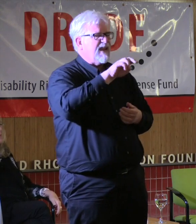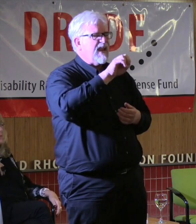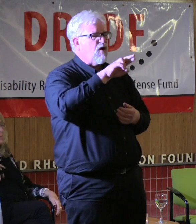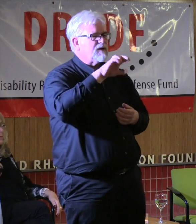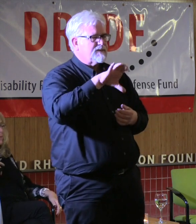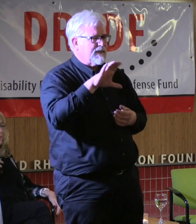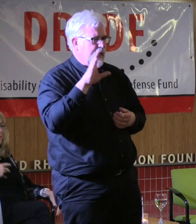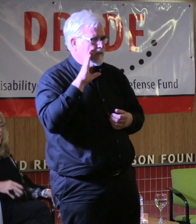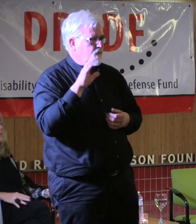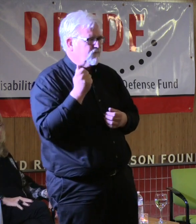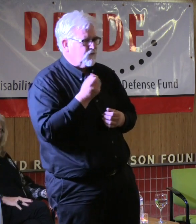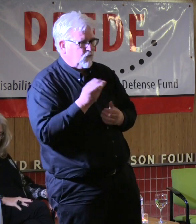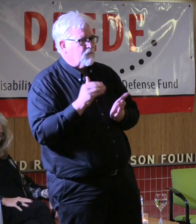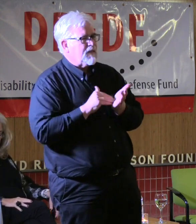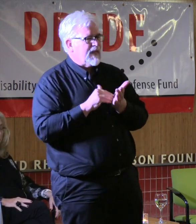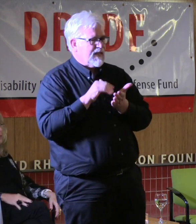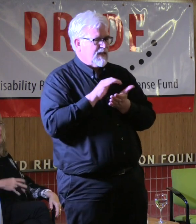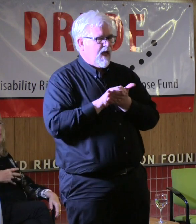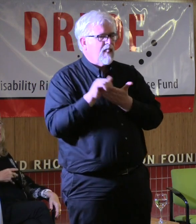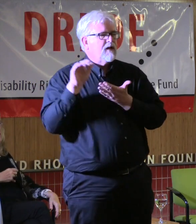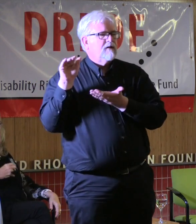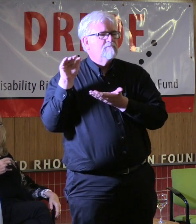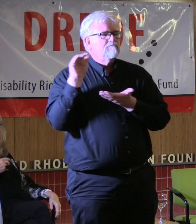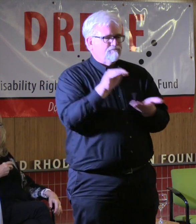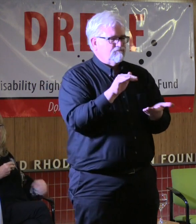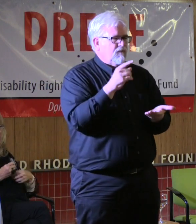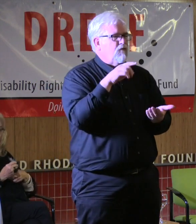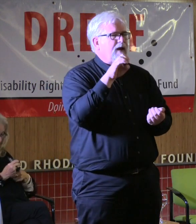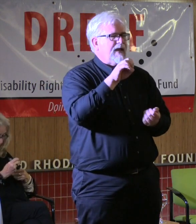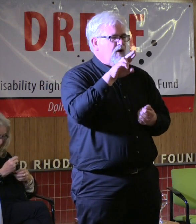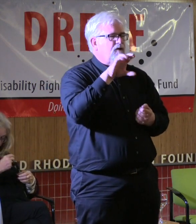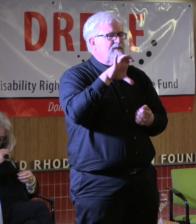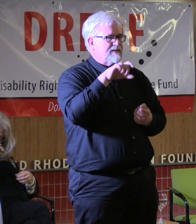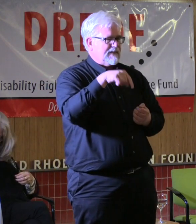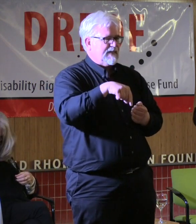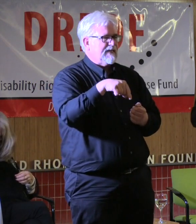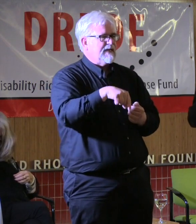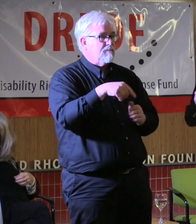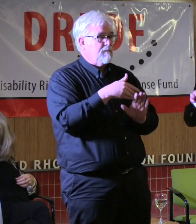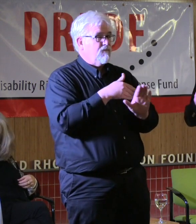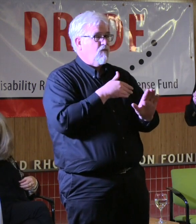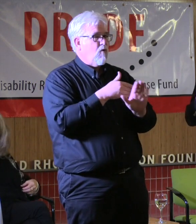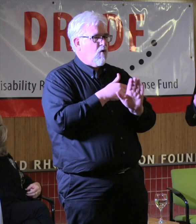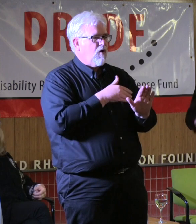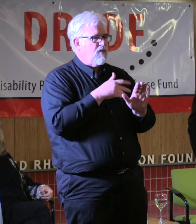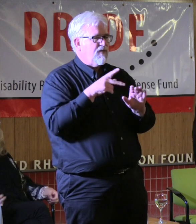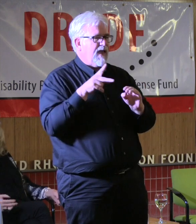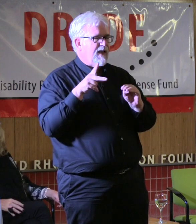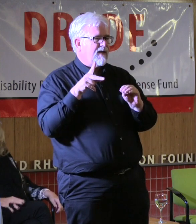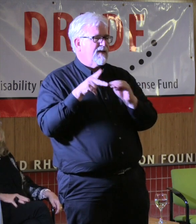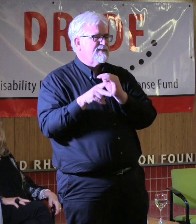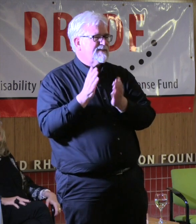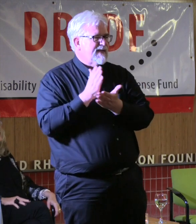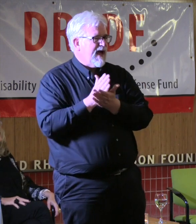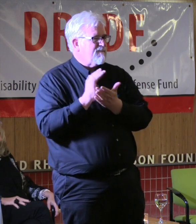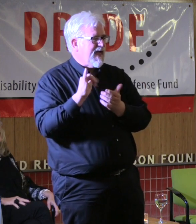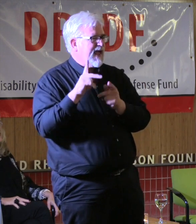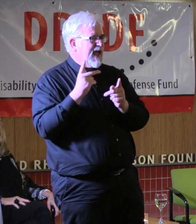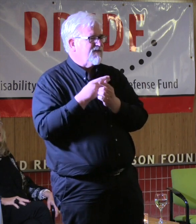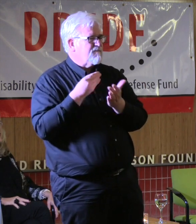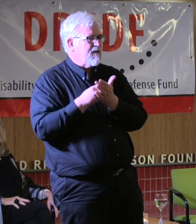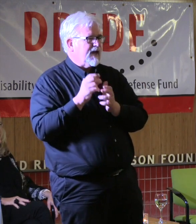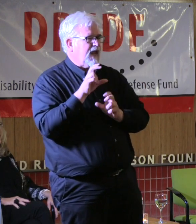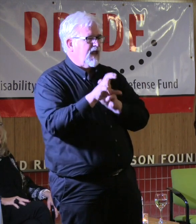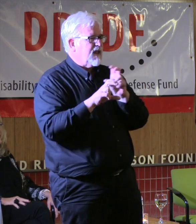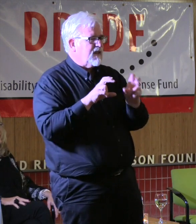million that we were able to get for the Ed Roberts Center before they cut off the earmarks and stuff. So I just